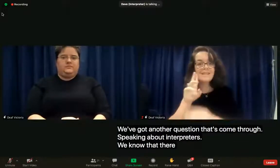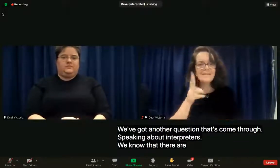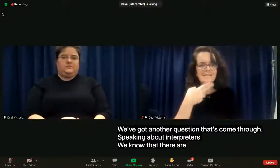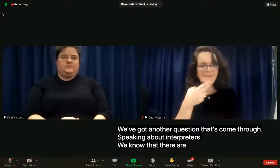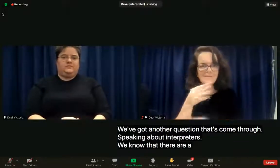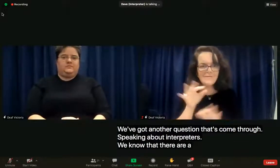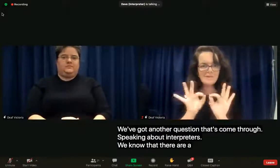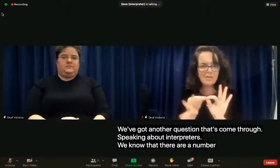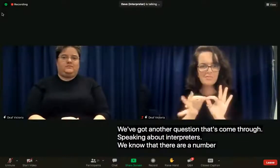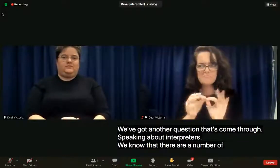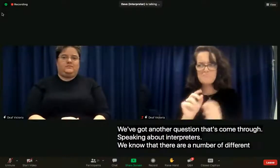there,